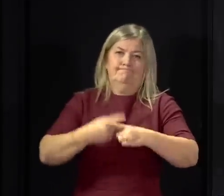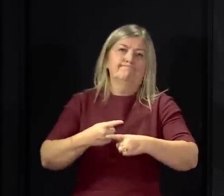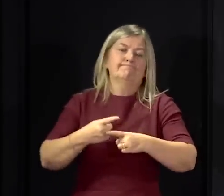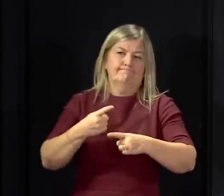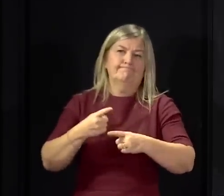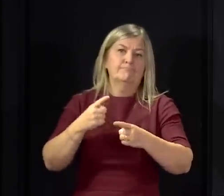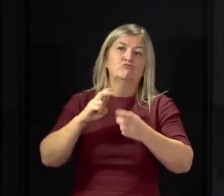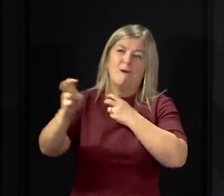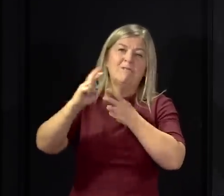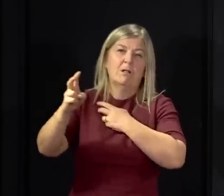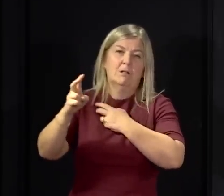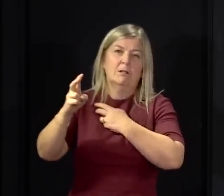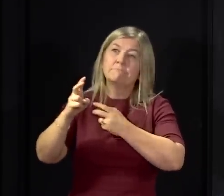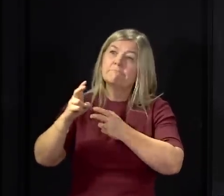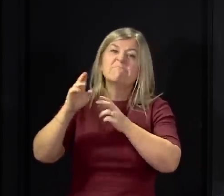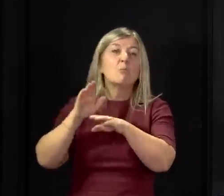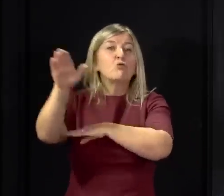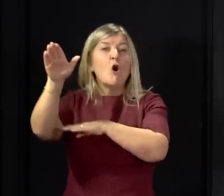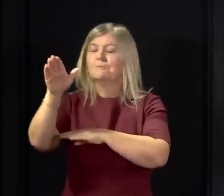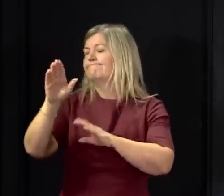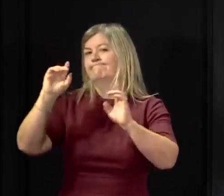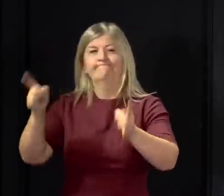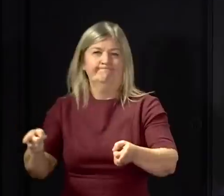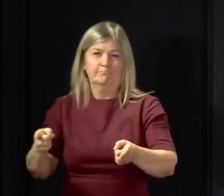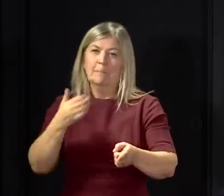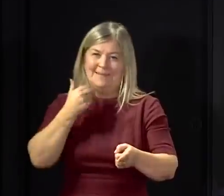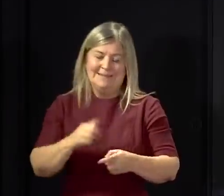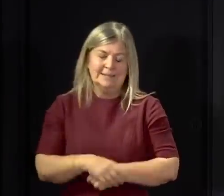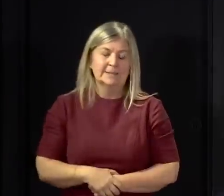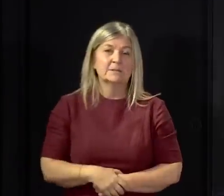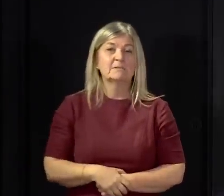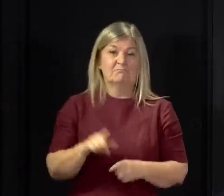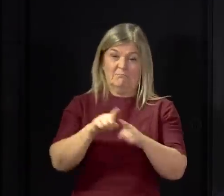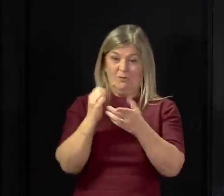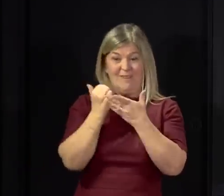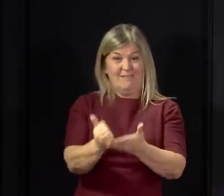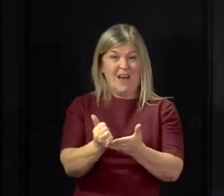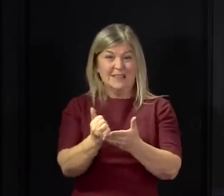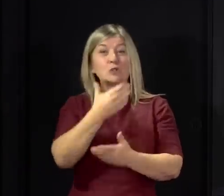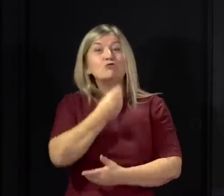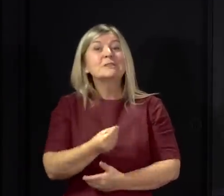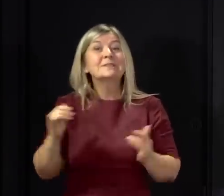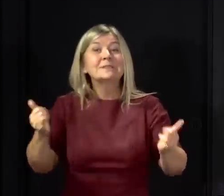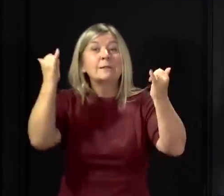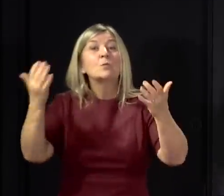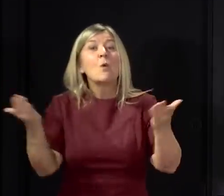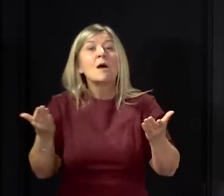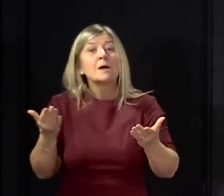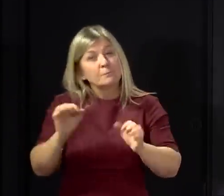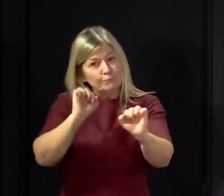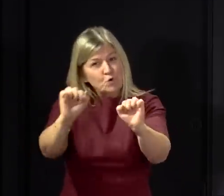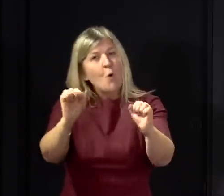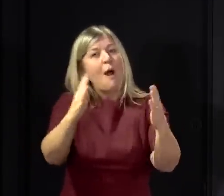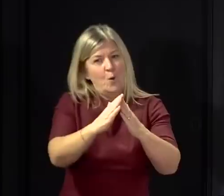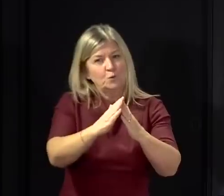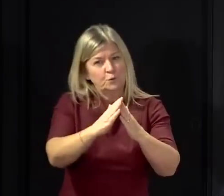travel. Thirdly, we have already advised that where possible, people should celebrate Christmas at home in their own household